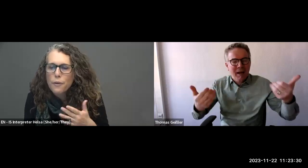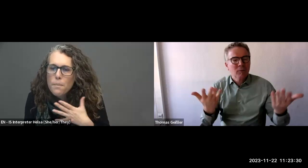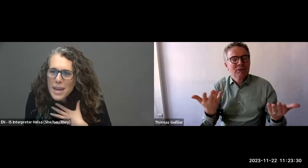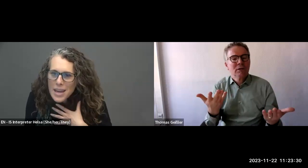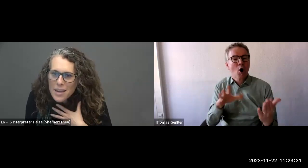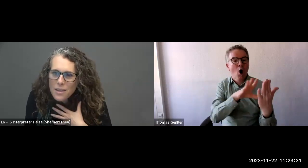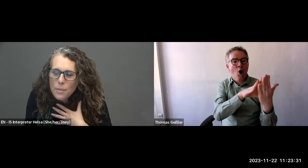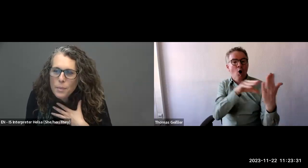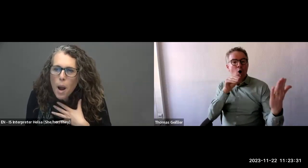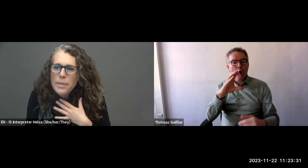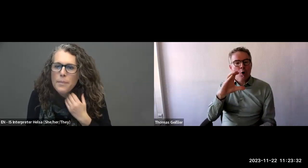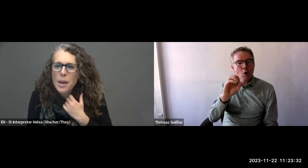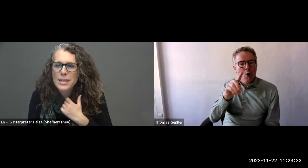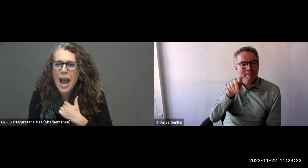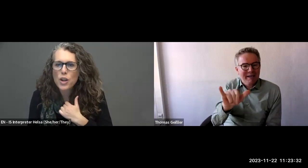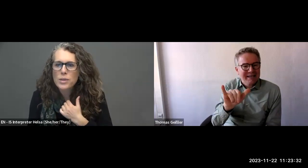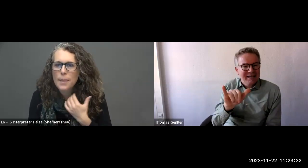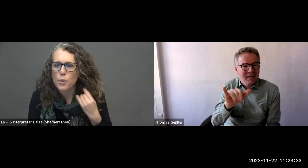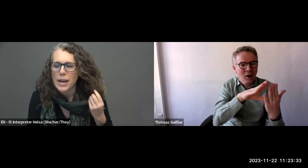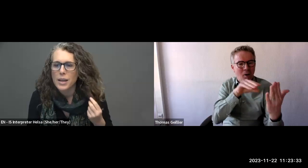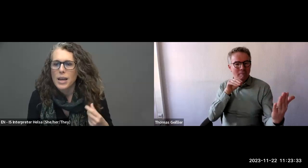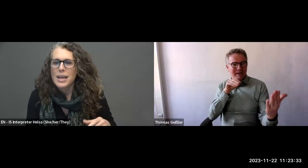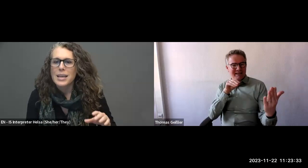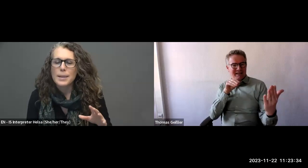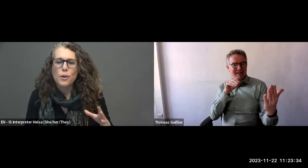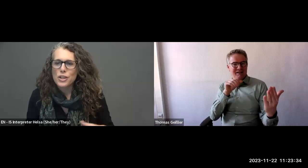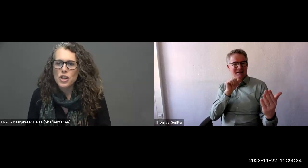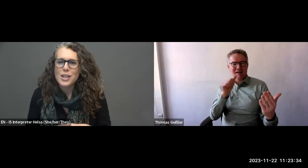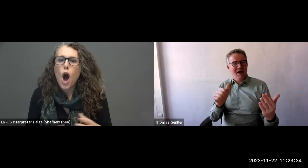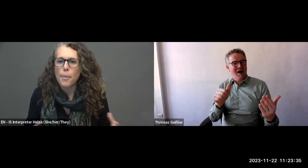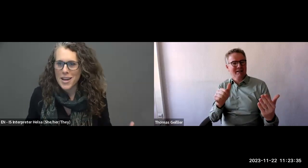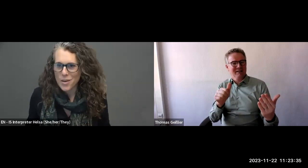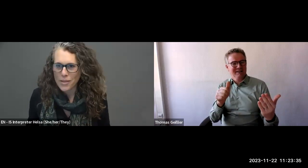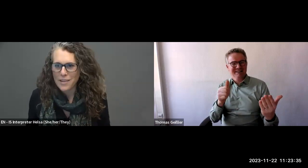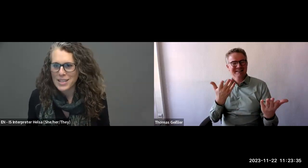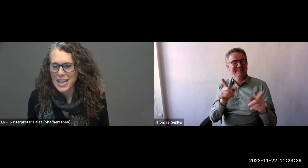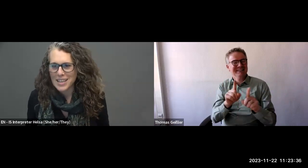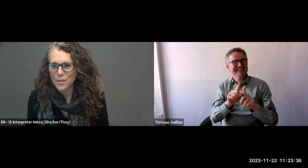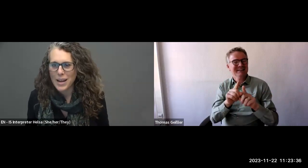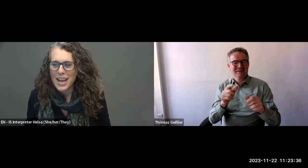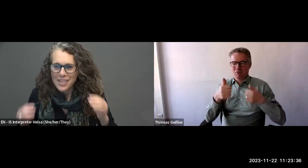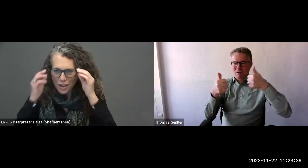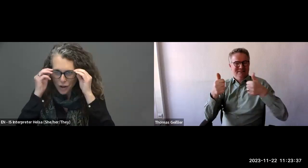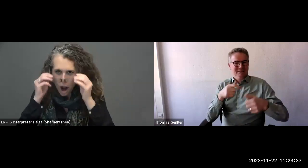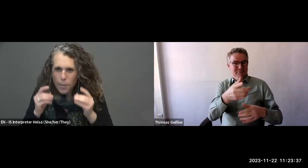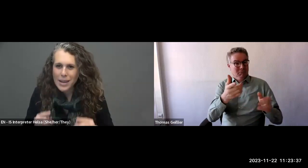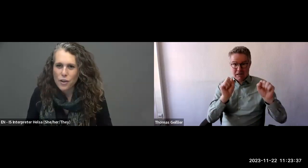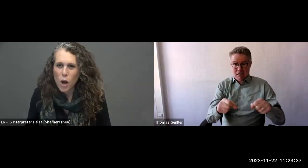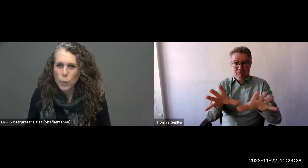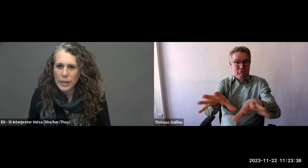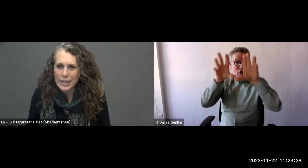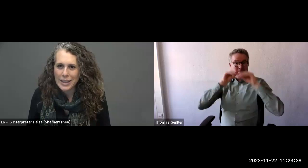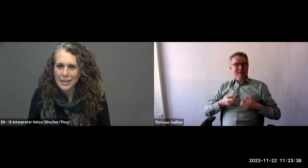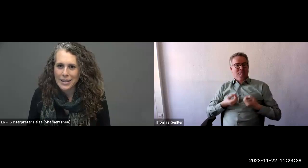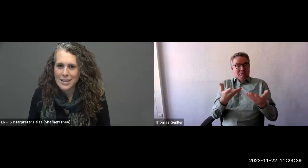But for me, the problem then becomes, how do you separate, is a person just copying what they've seen, right? They're copying it. They're